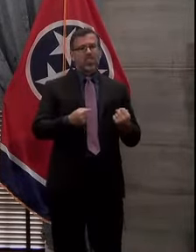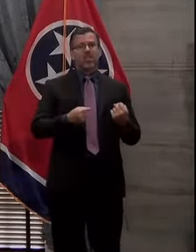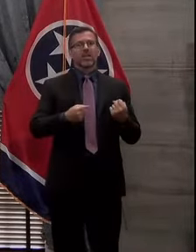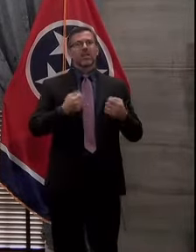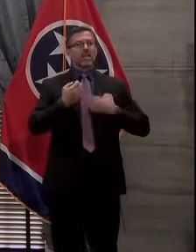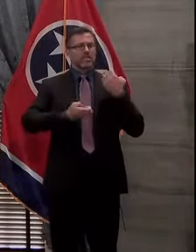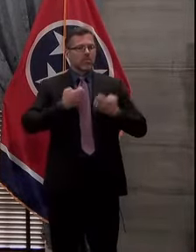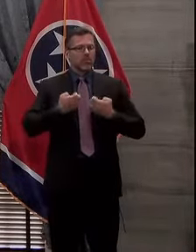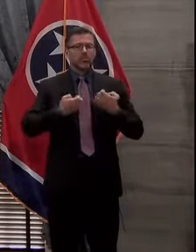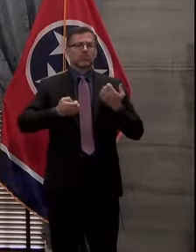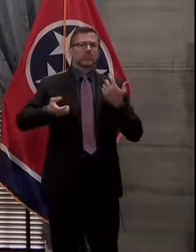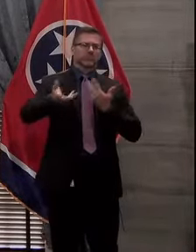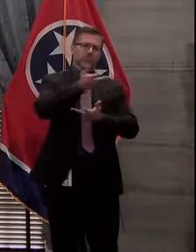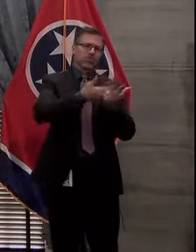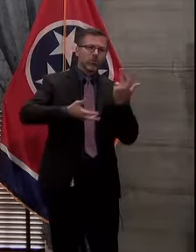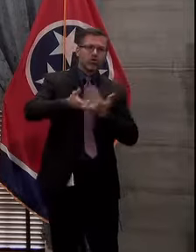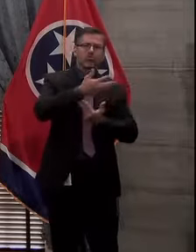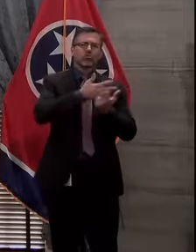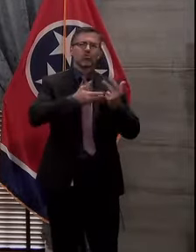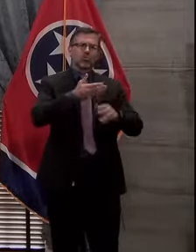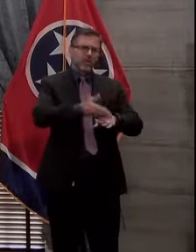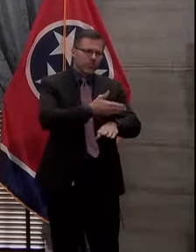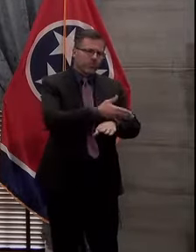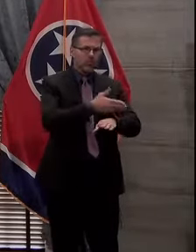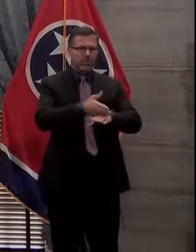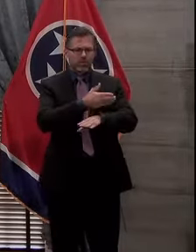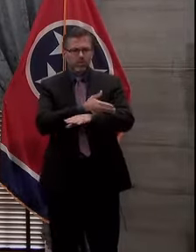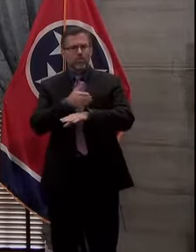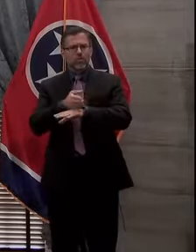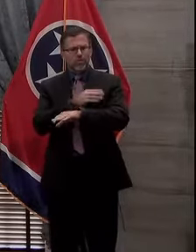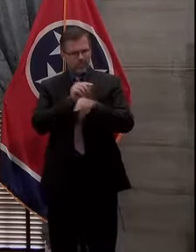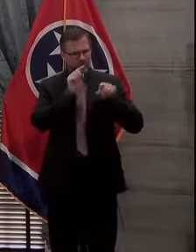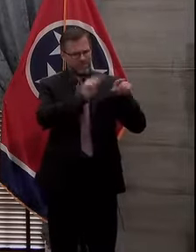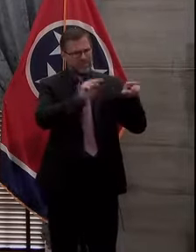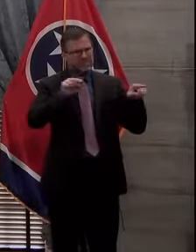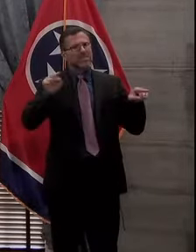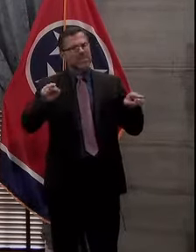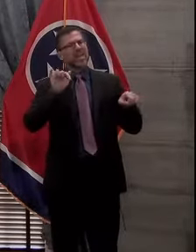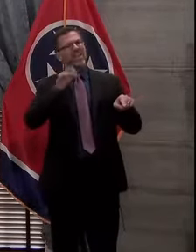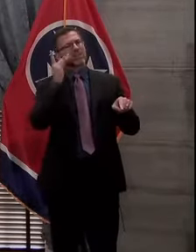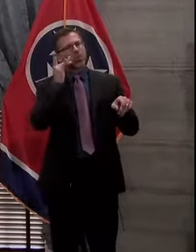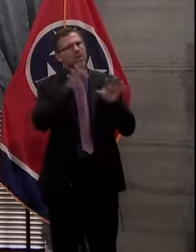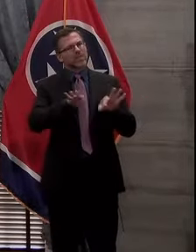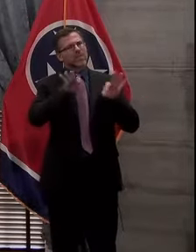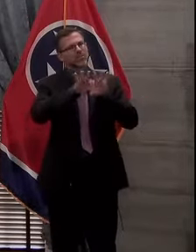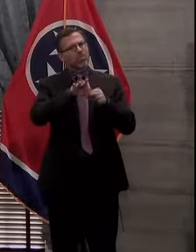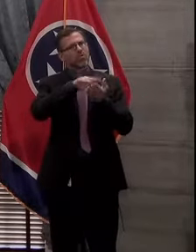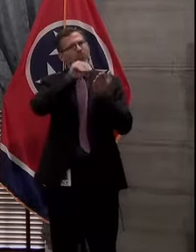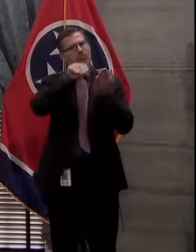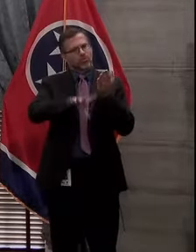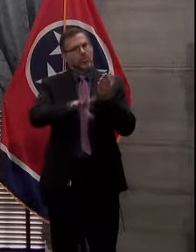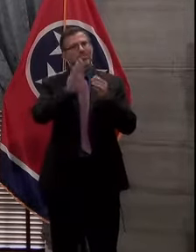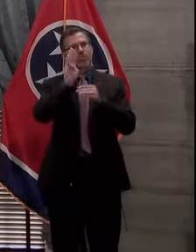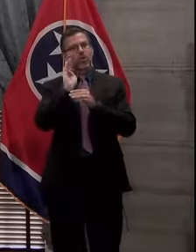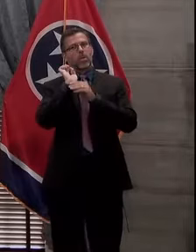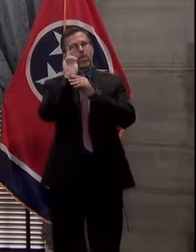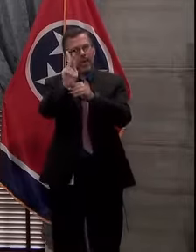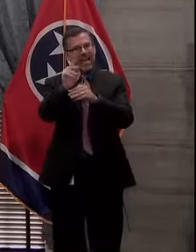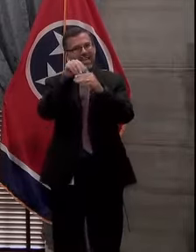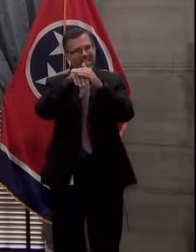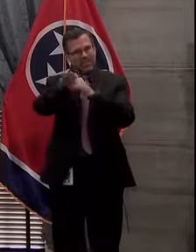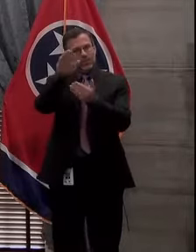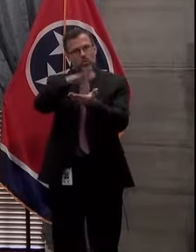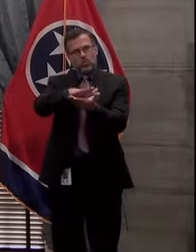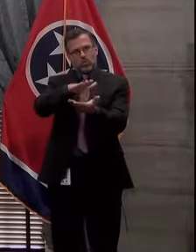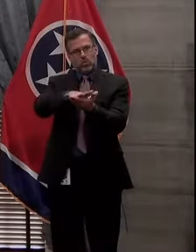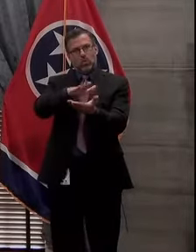also child safety. All of these are important reasons for kids to be back in the classroom. But the utmost importance is for